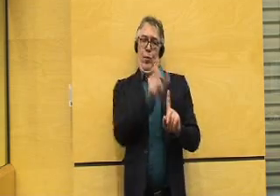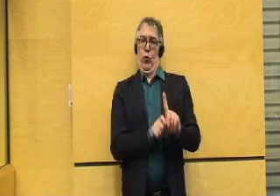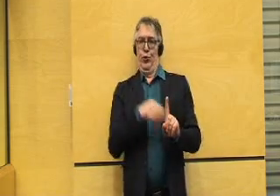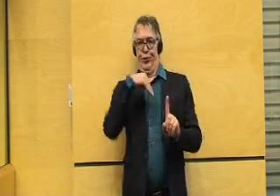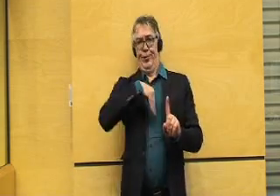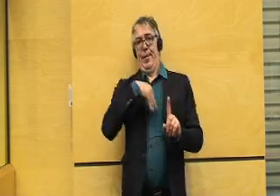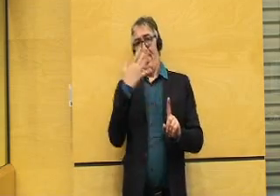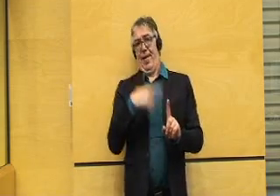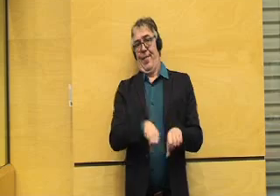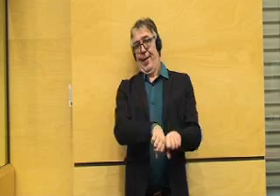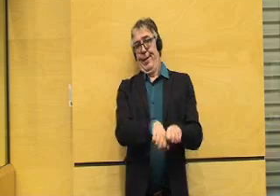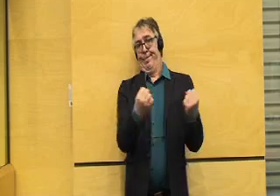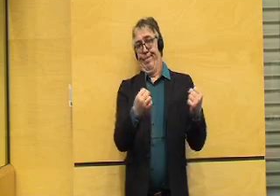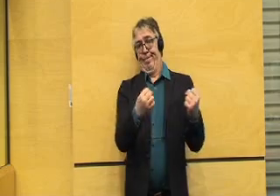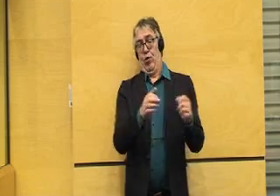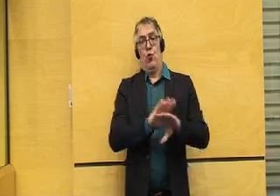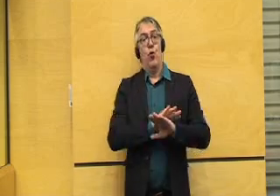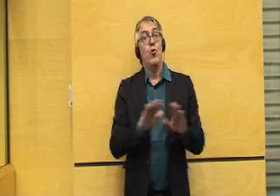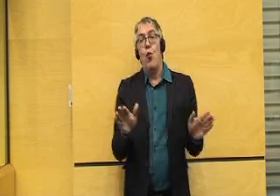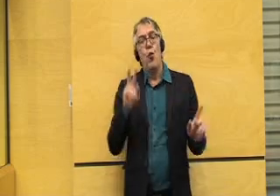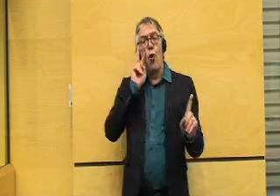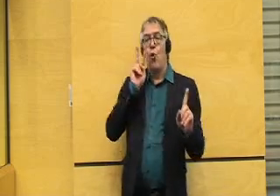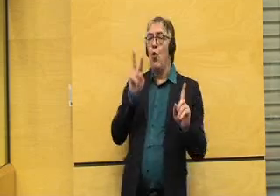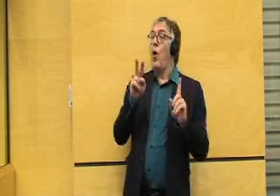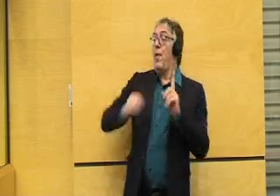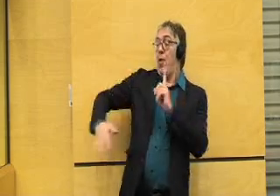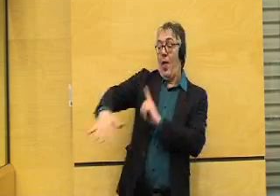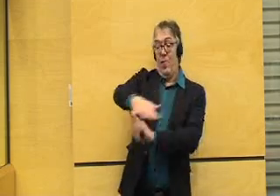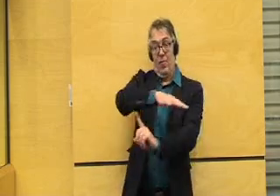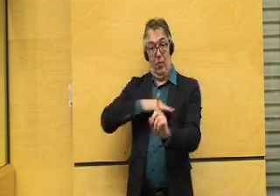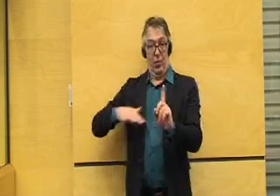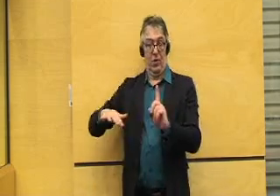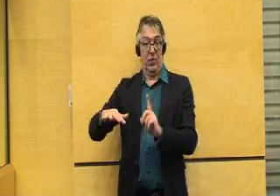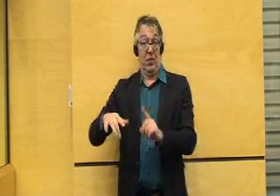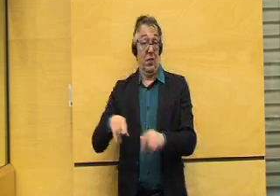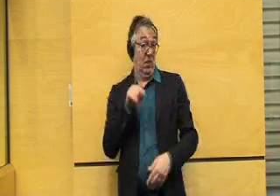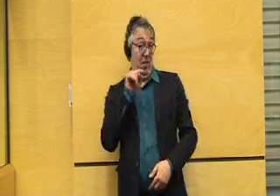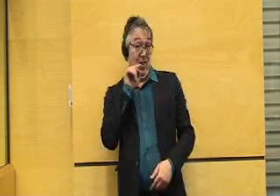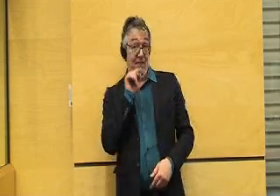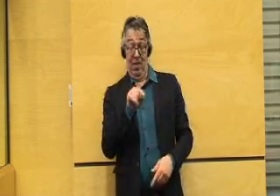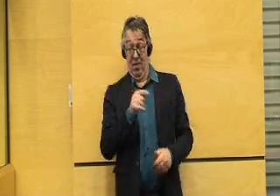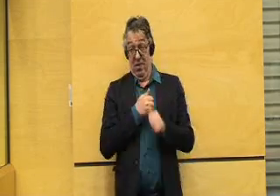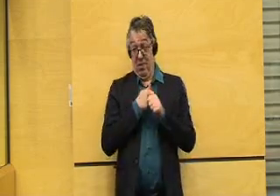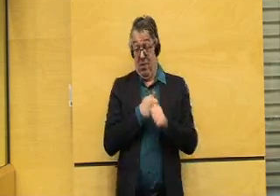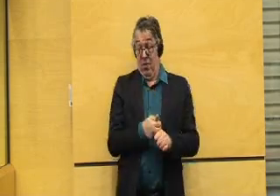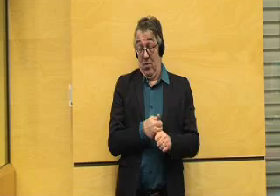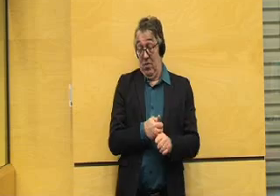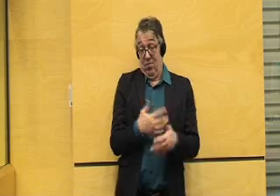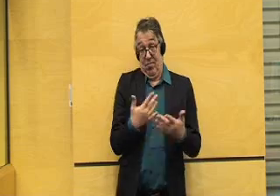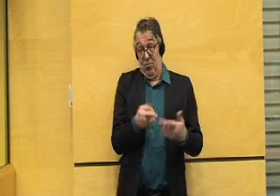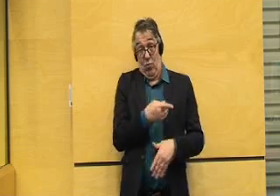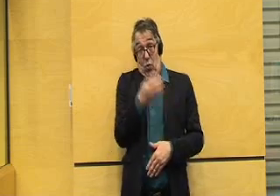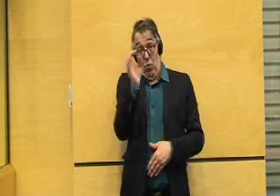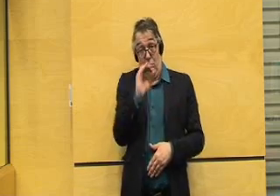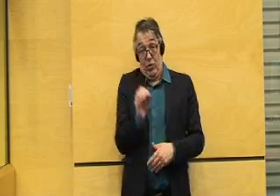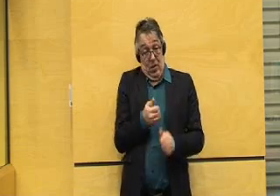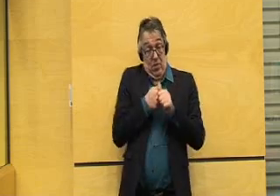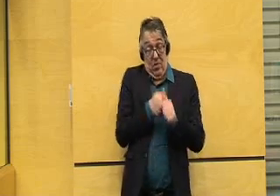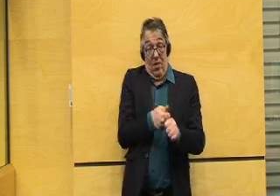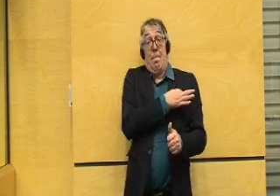natural environment. This approach, based on assessment by medical experts, but not on a person's